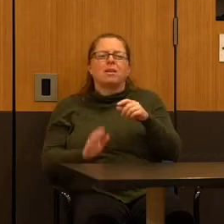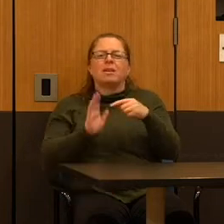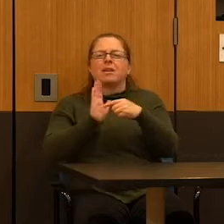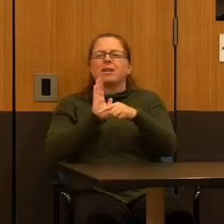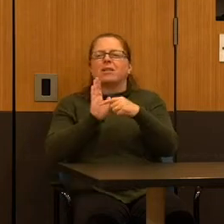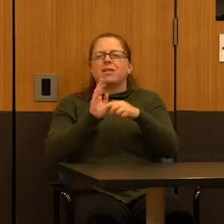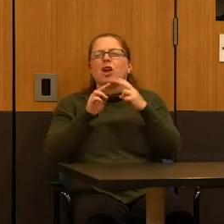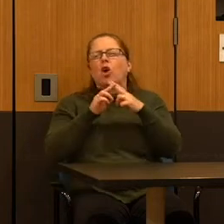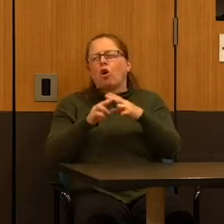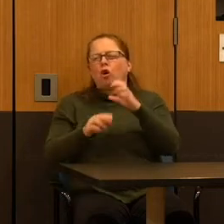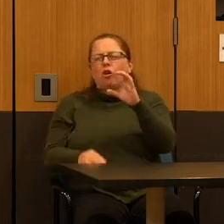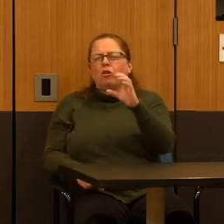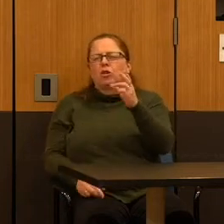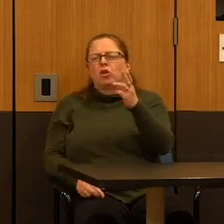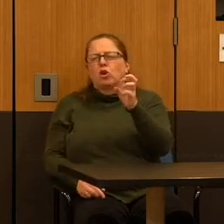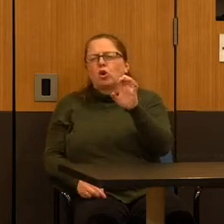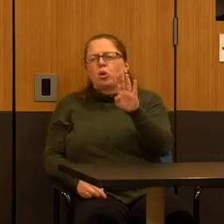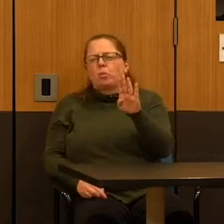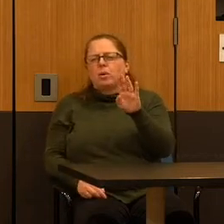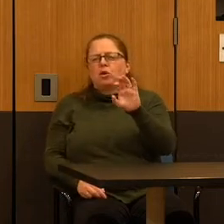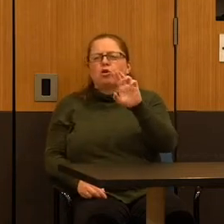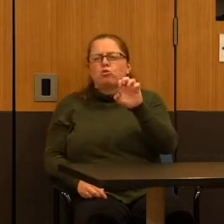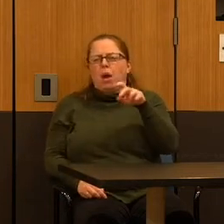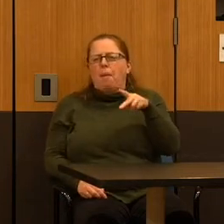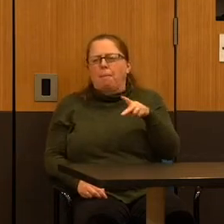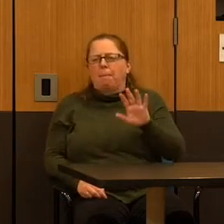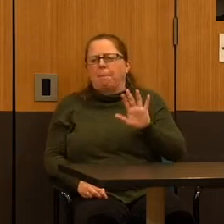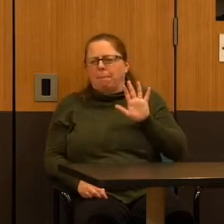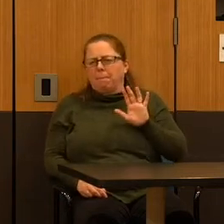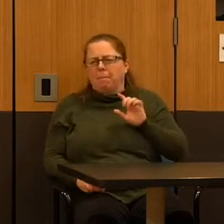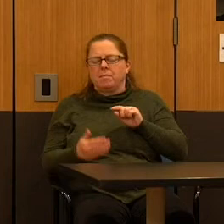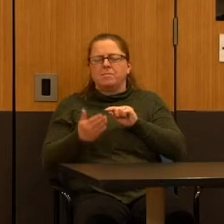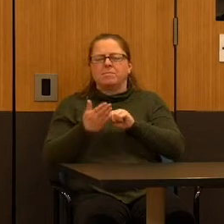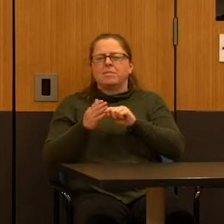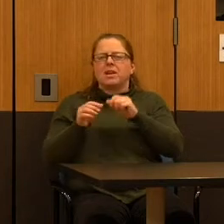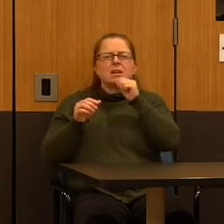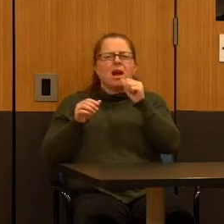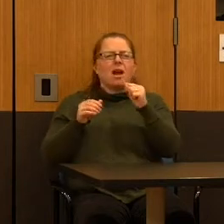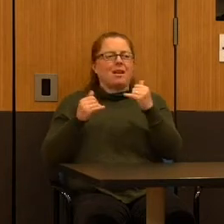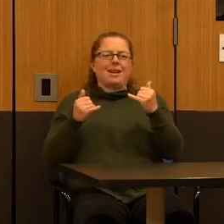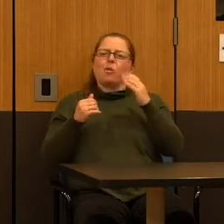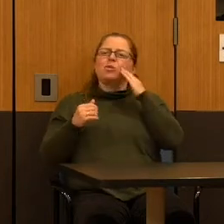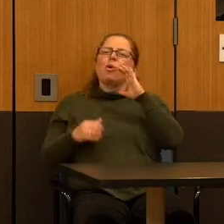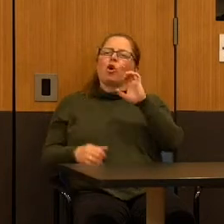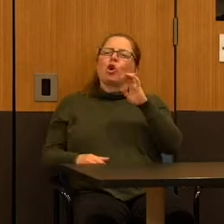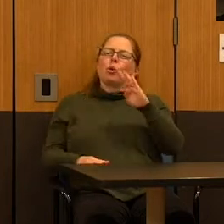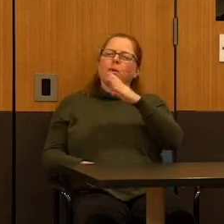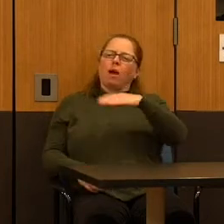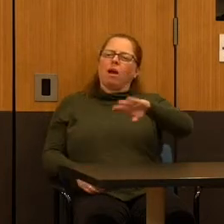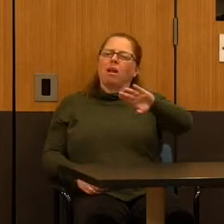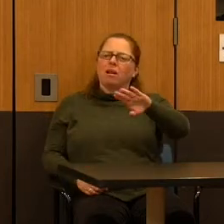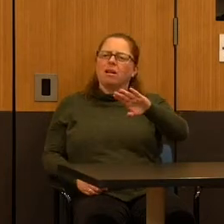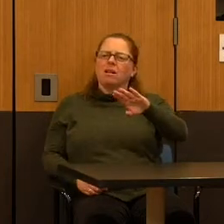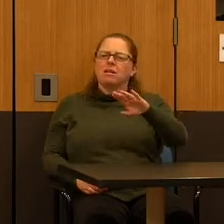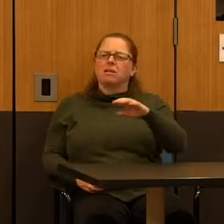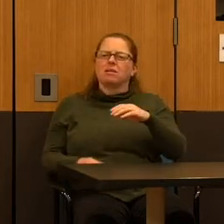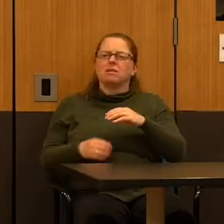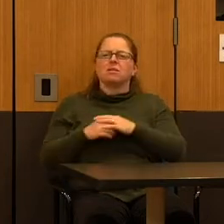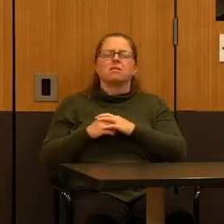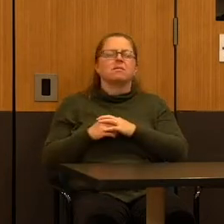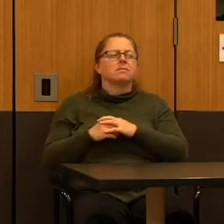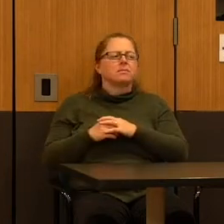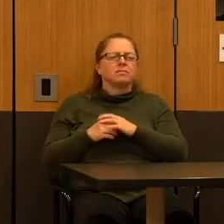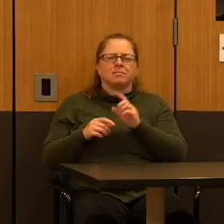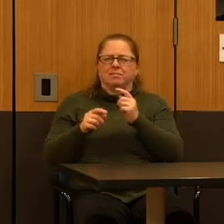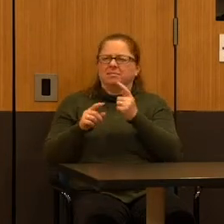curb ramps. I think not exactly the curb cuts that we're familiar with today. And here's